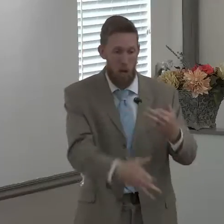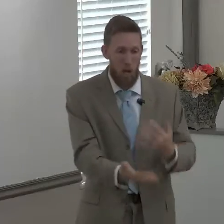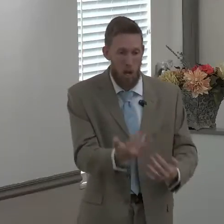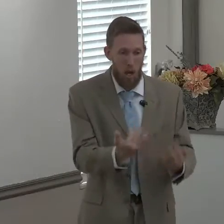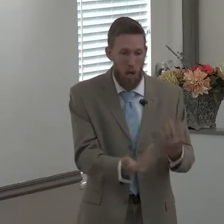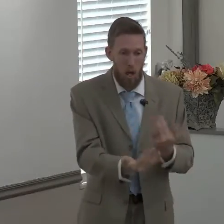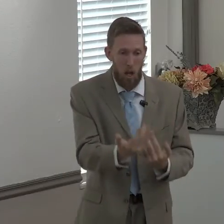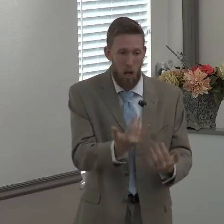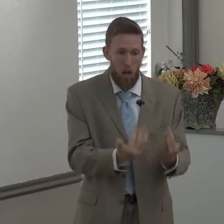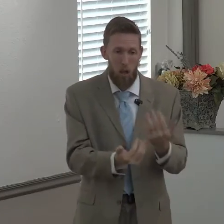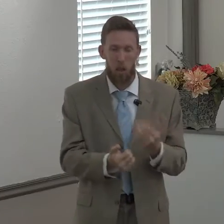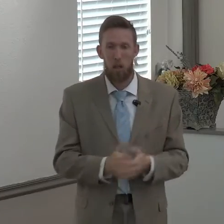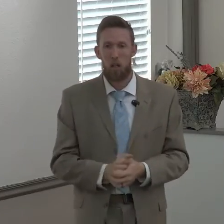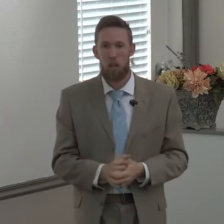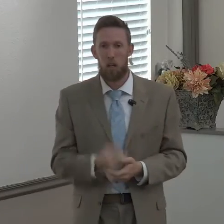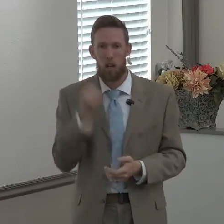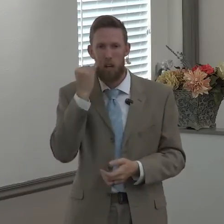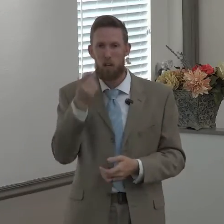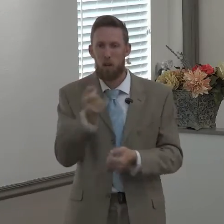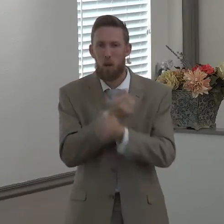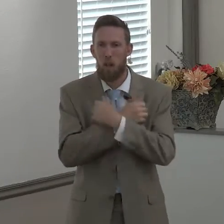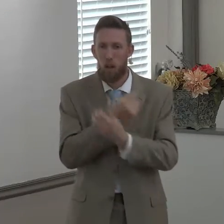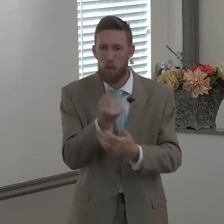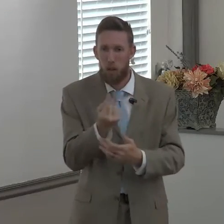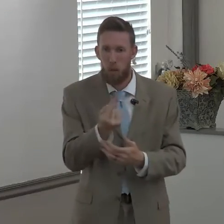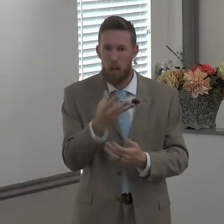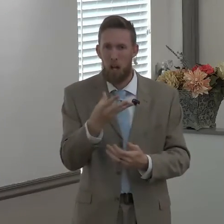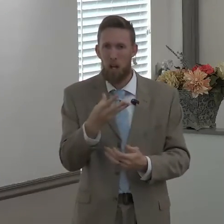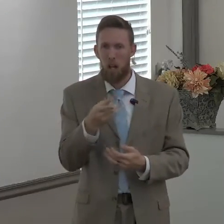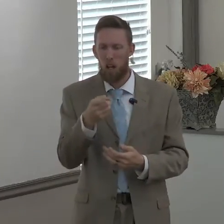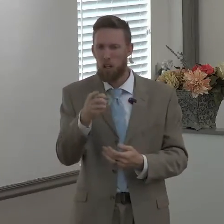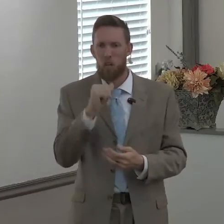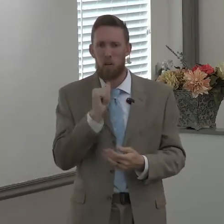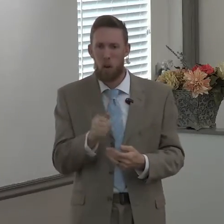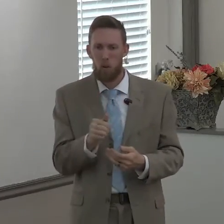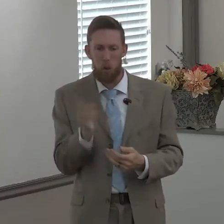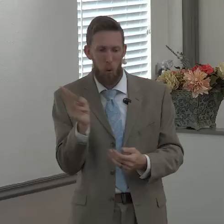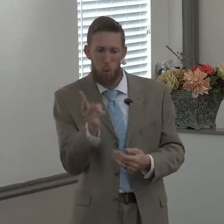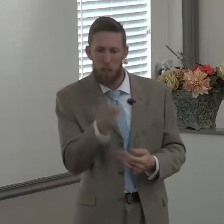something. You don't love anybody to hell.